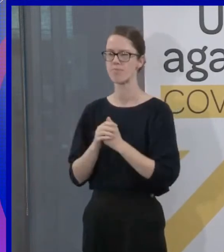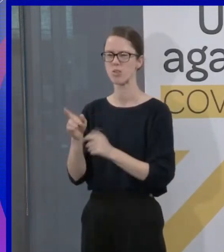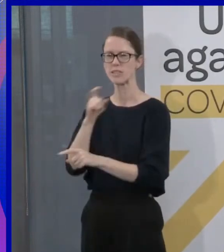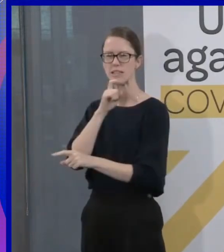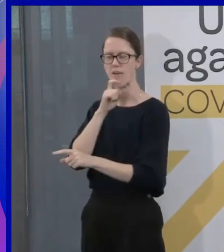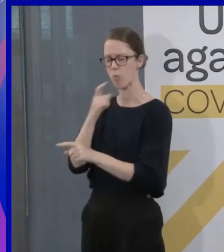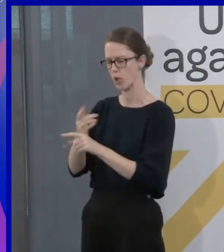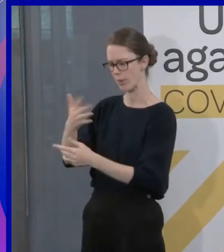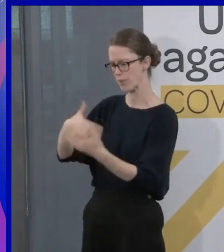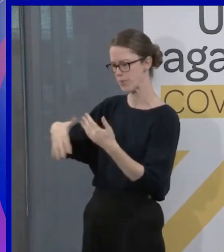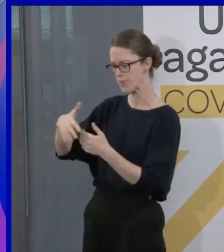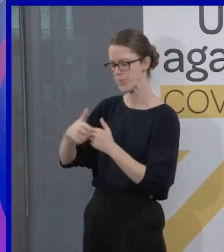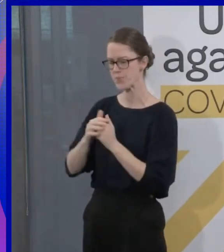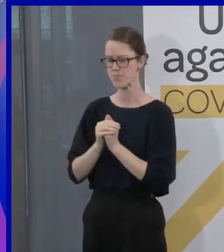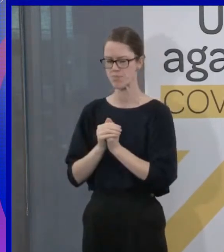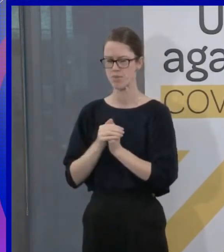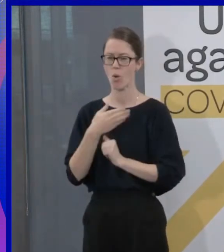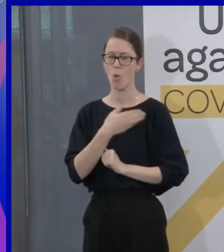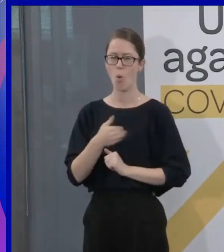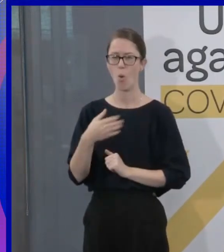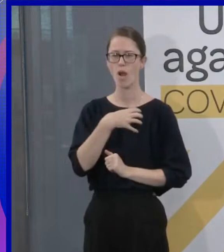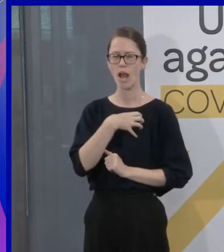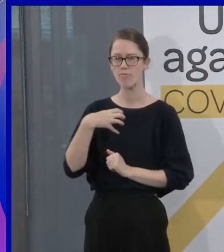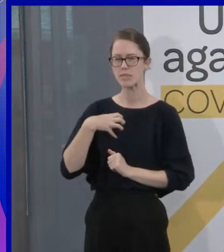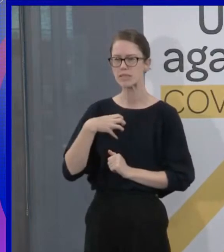also testing of all government